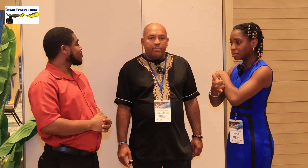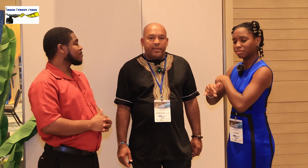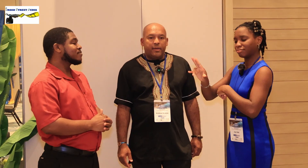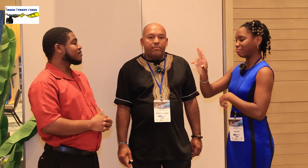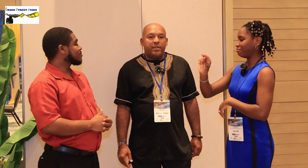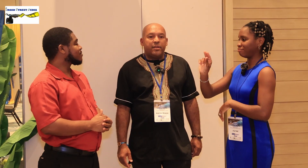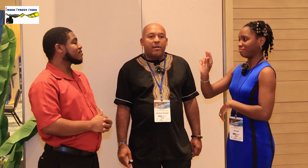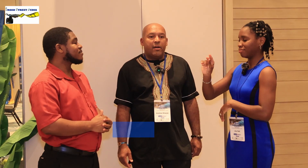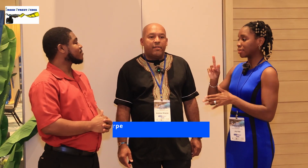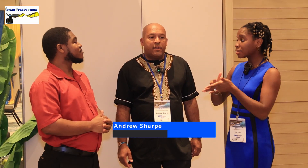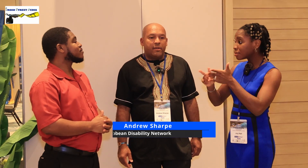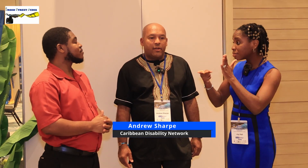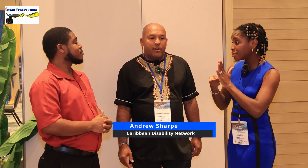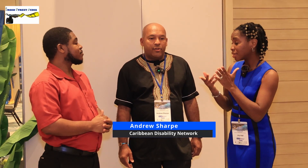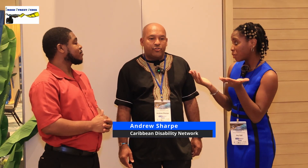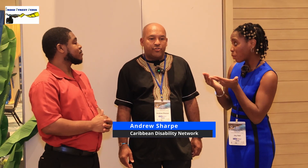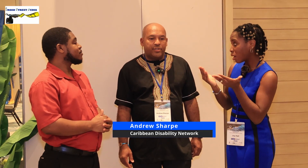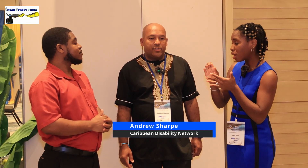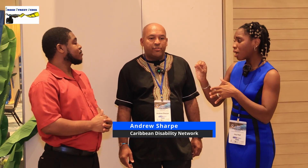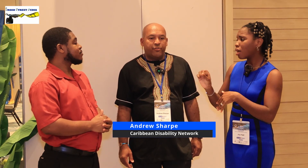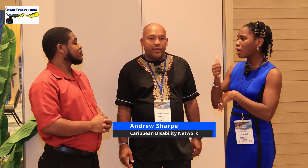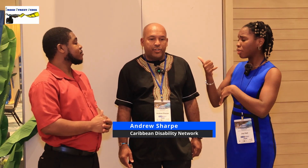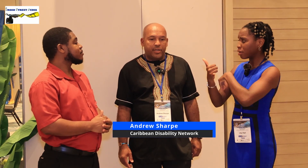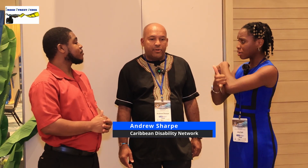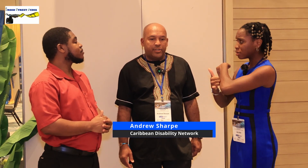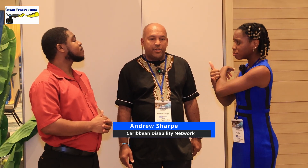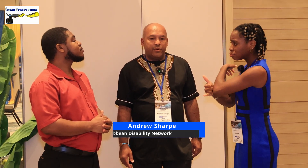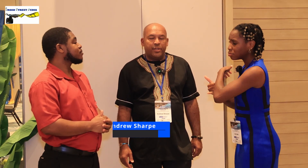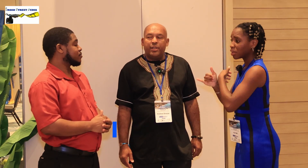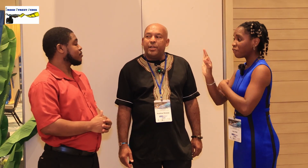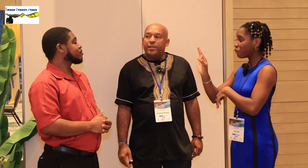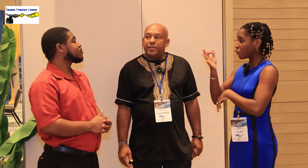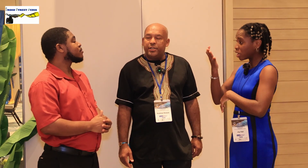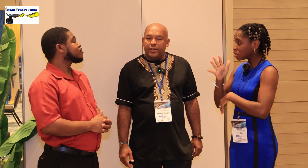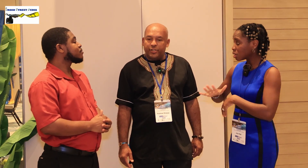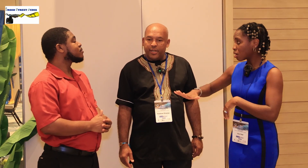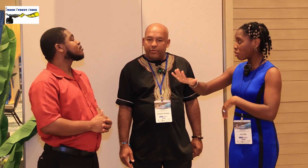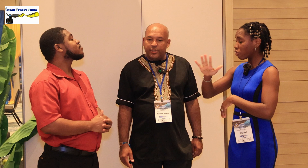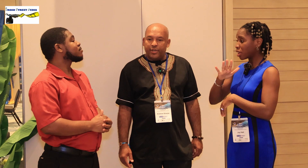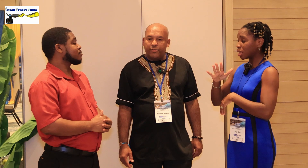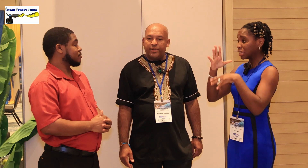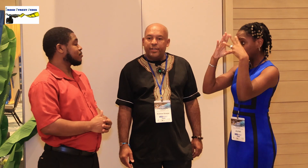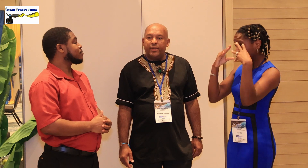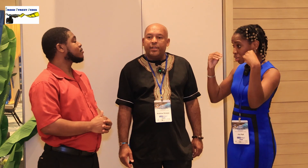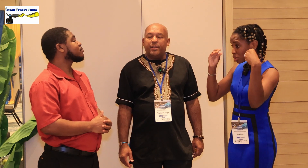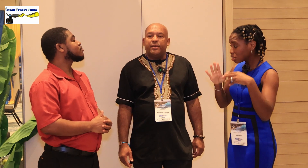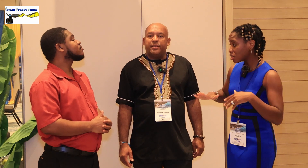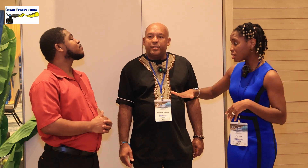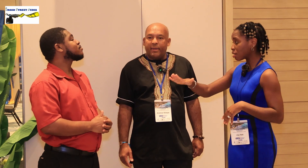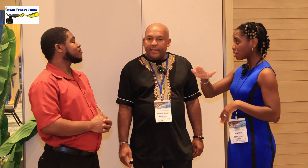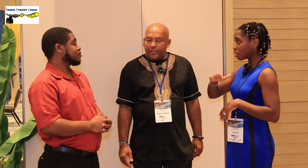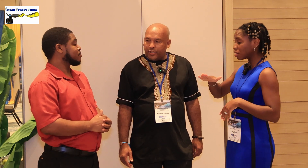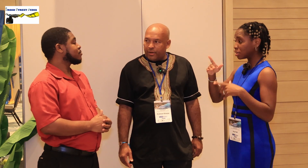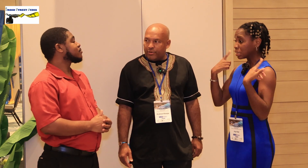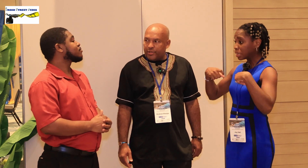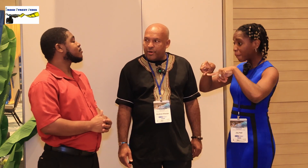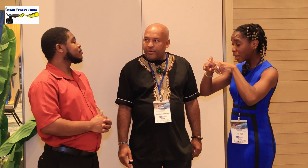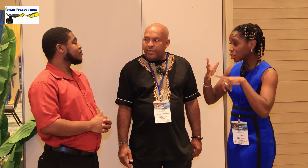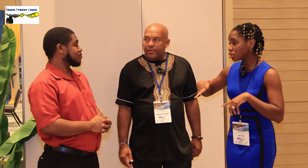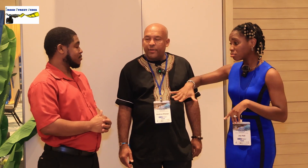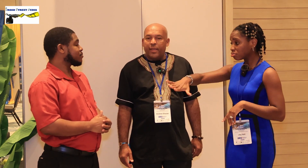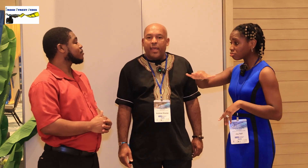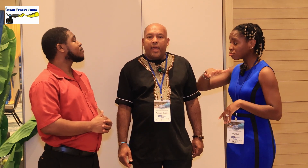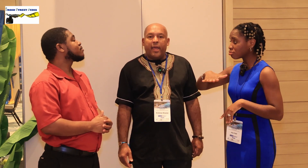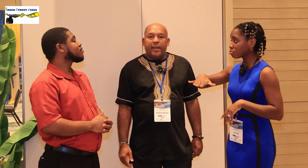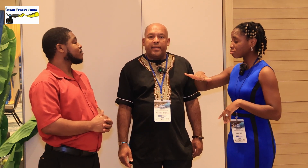One Caribbean mean other countries, the French territory, the Dutch territory, the Spanish